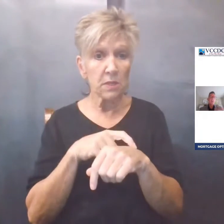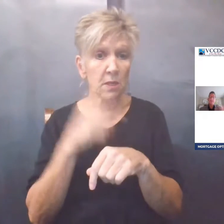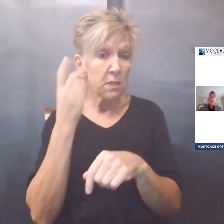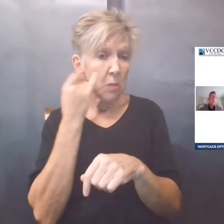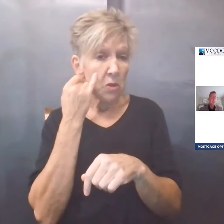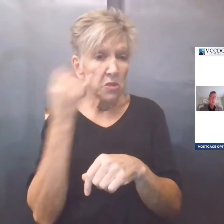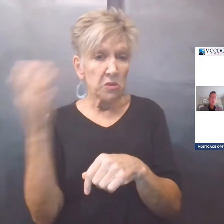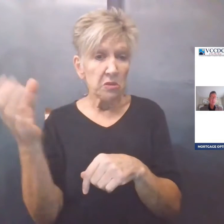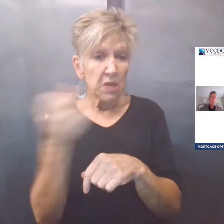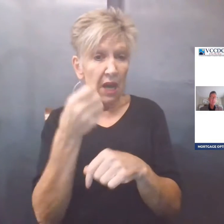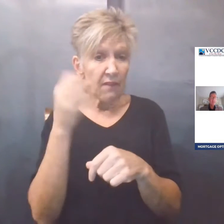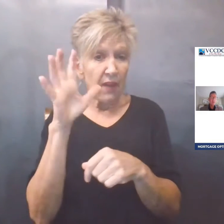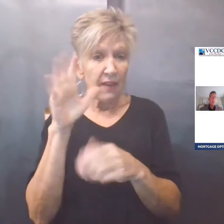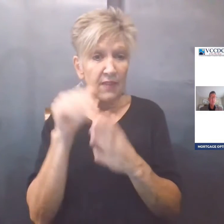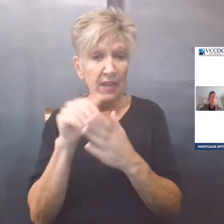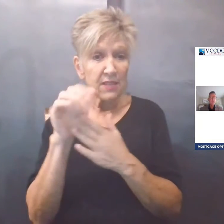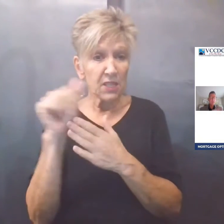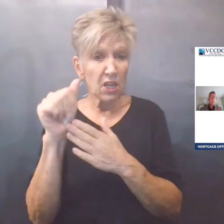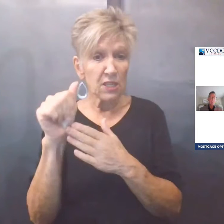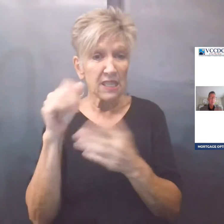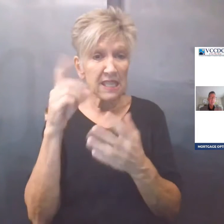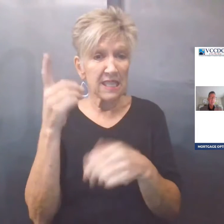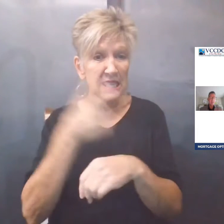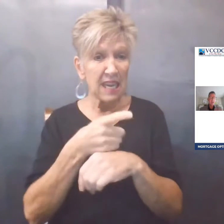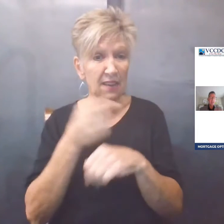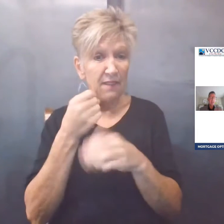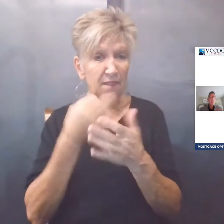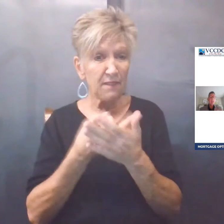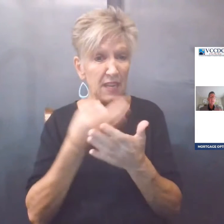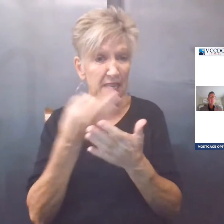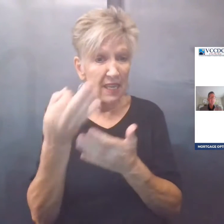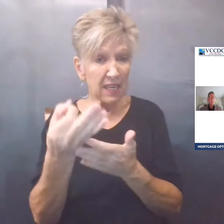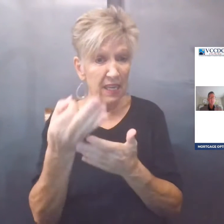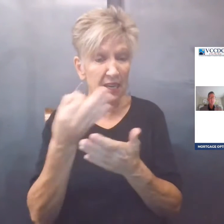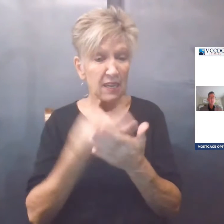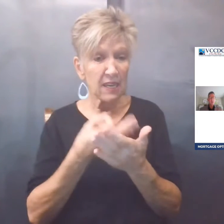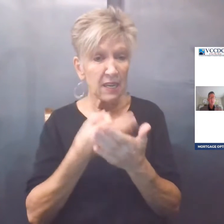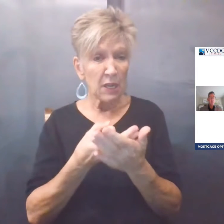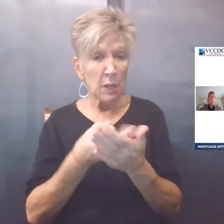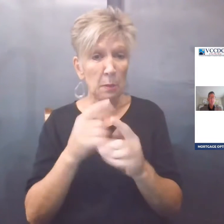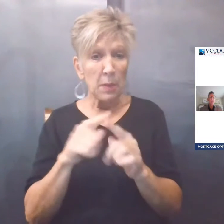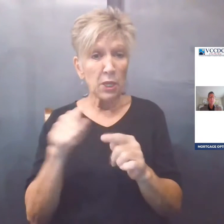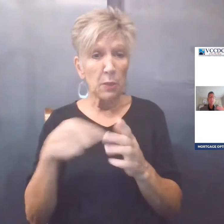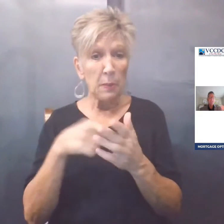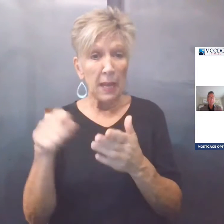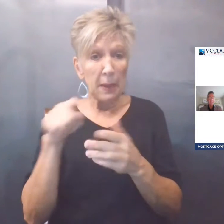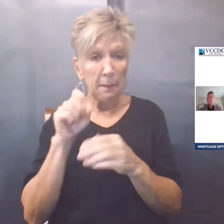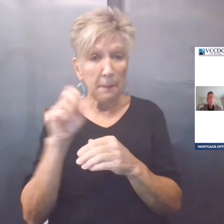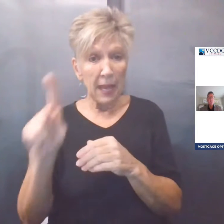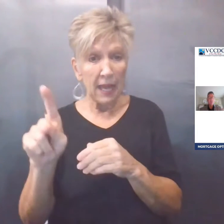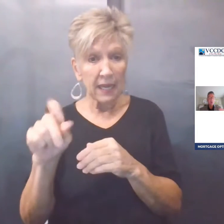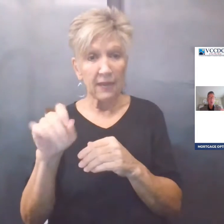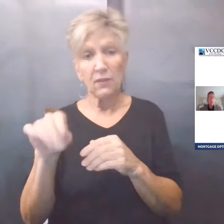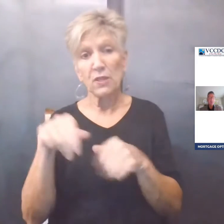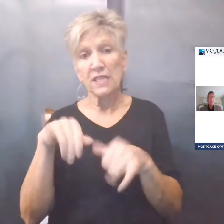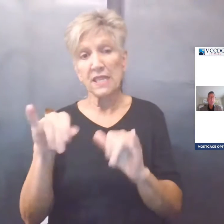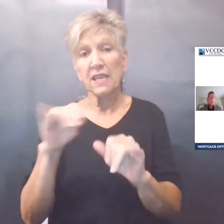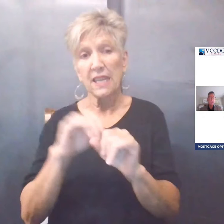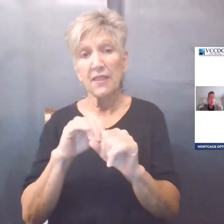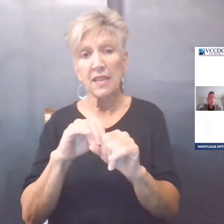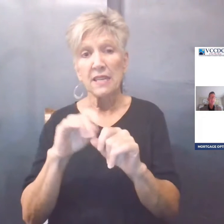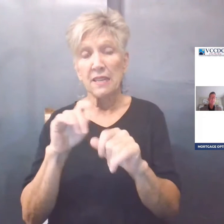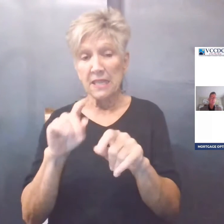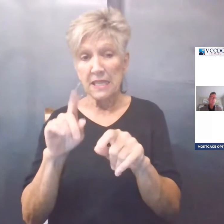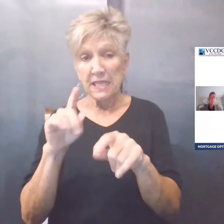out, $5,000 on the day of funding, but you actually ended up paying that back. If you're still within the draw period, you can continually draw that